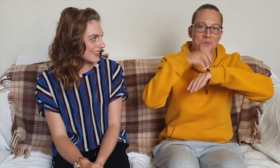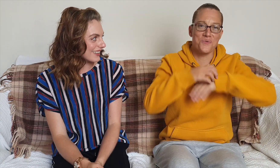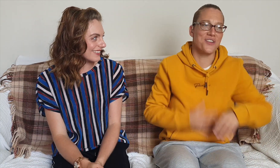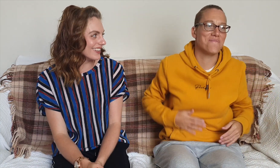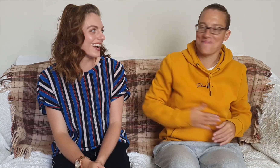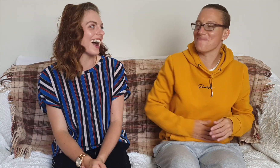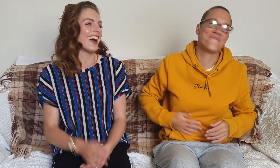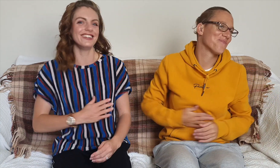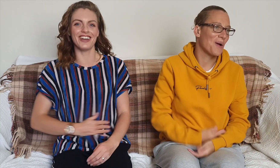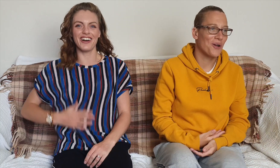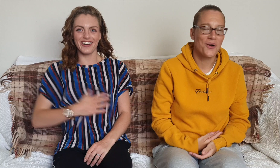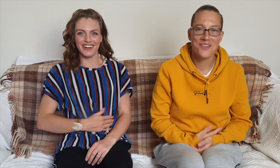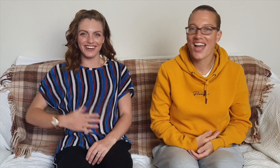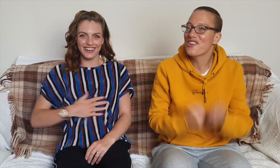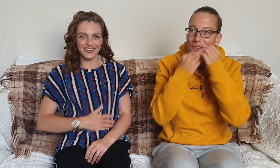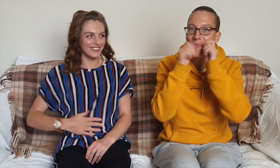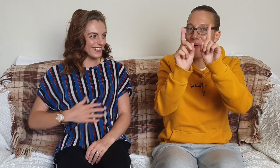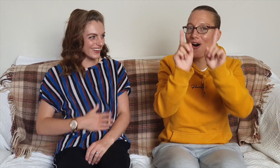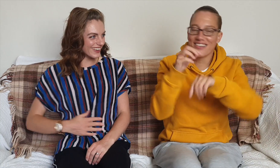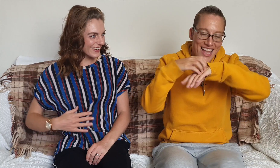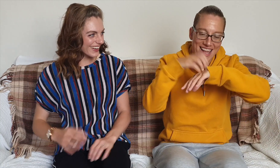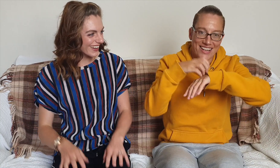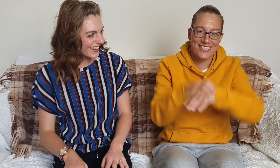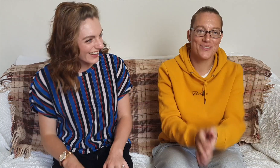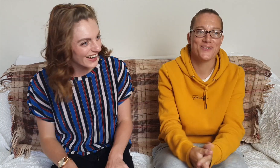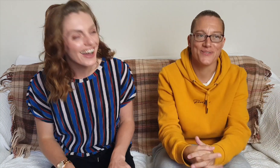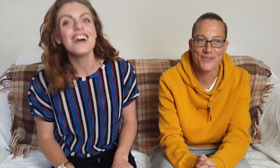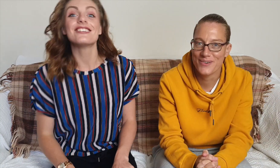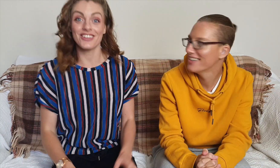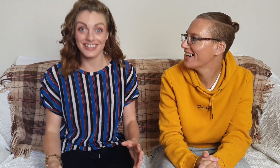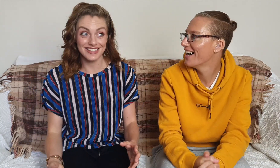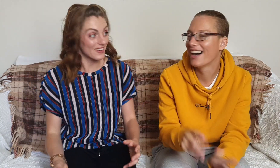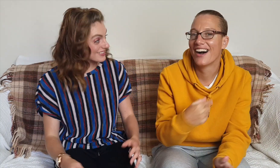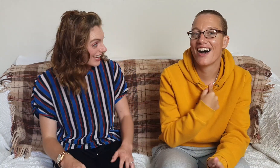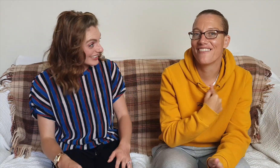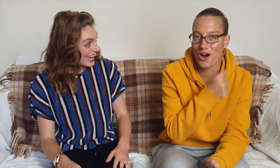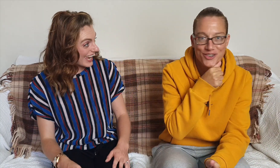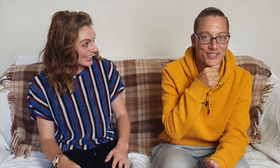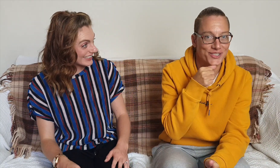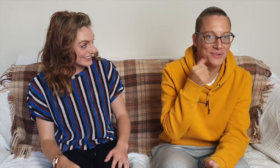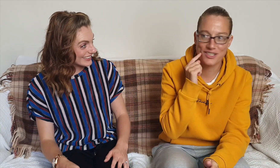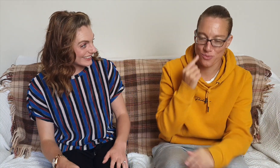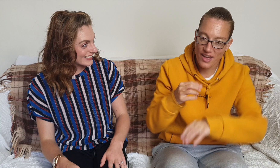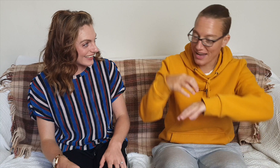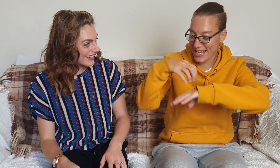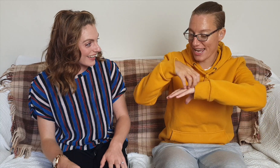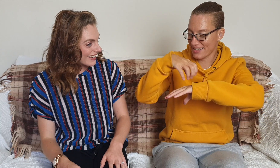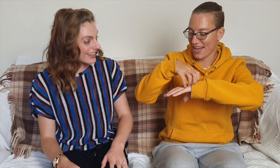ooh, Yeah. Number one, cake. Ooh. So this is how you sign cake. Sweet tooth, cake, yeah.